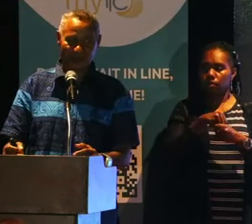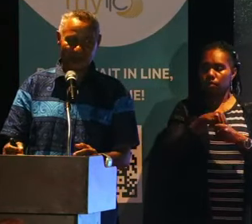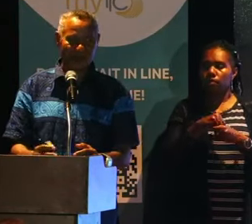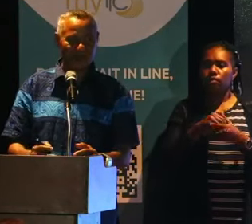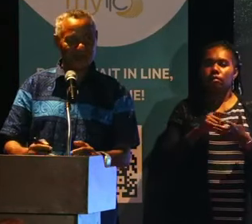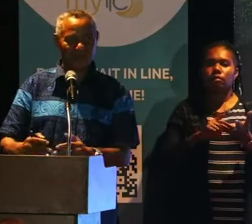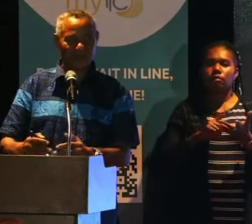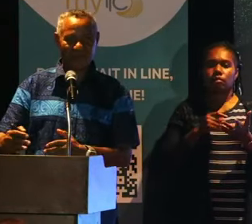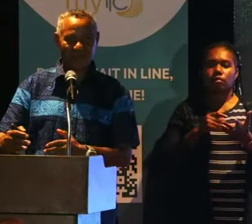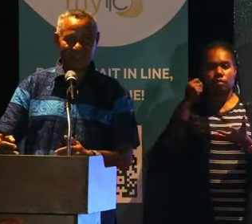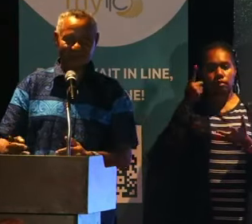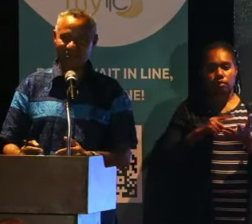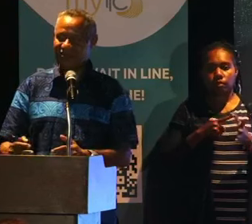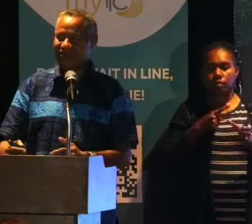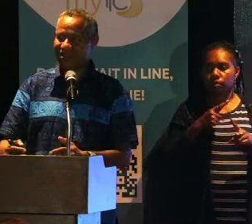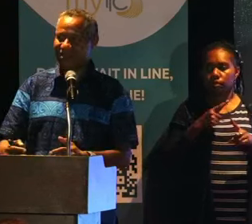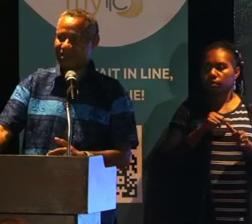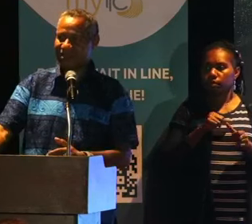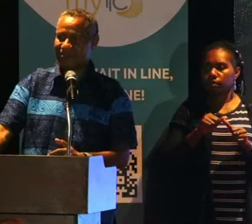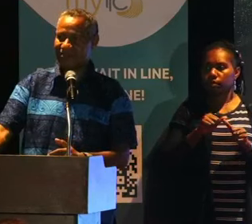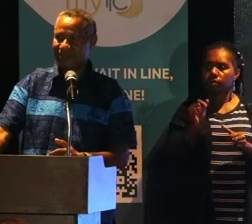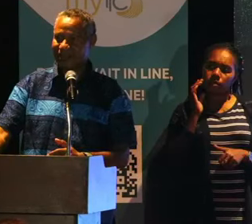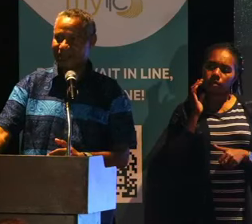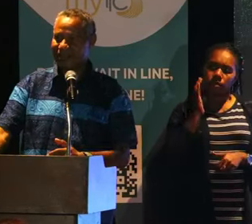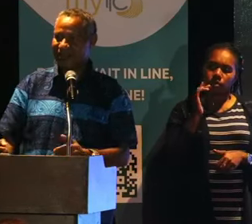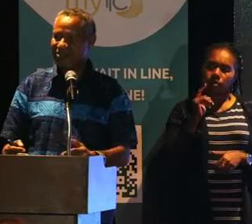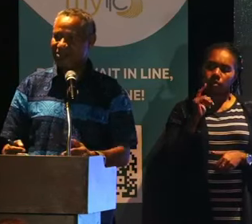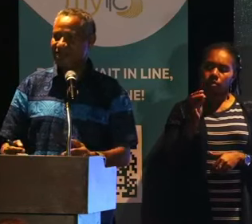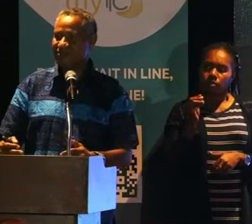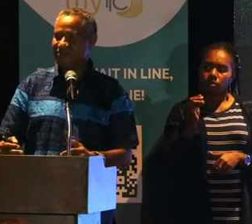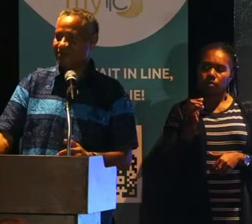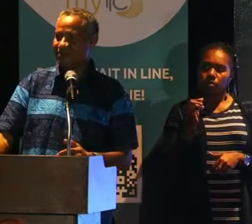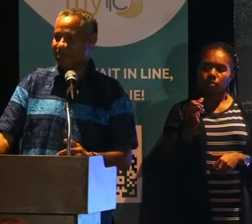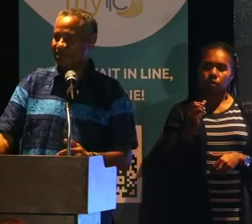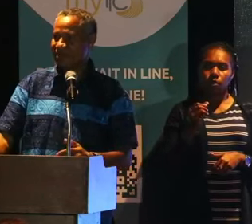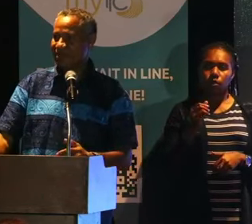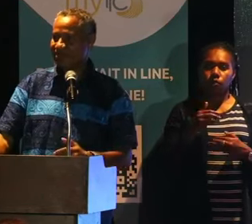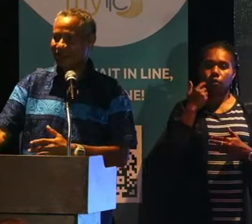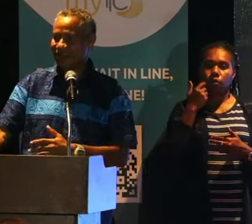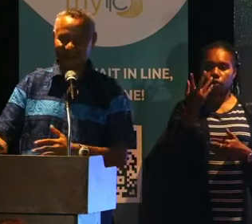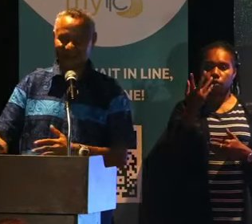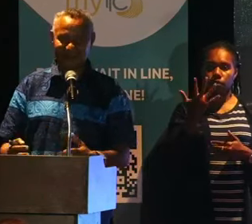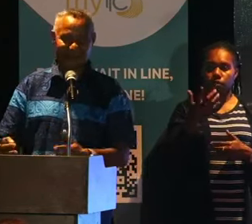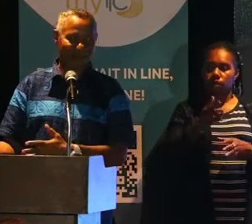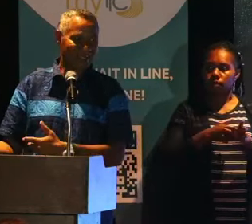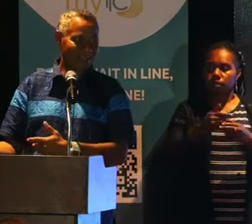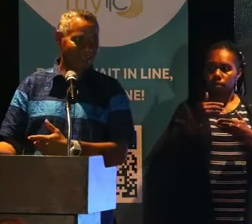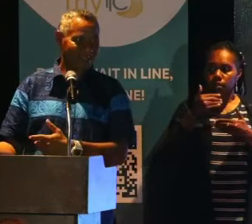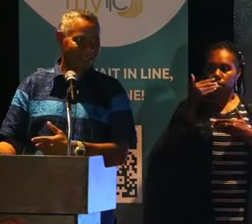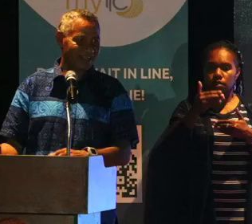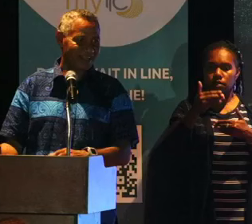So when you're into a big business, maybe after 5 years' term, then you can pay a big tax to